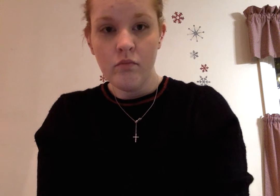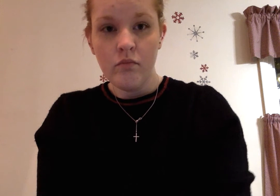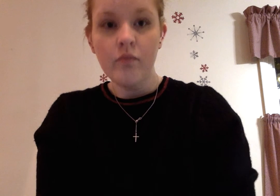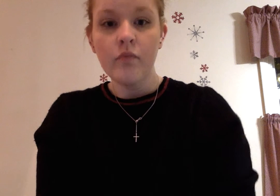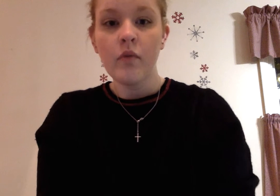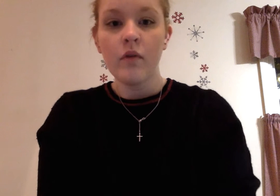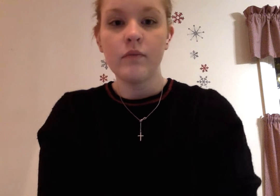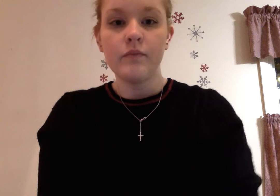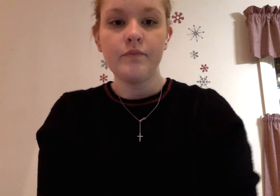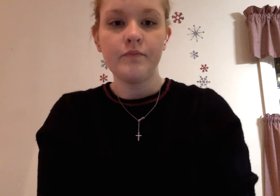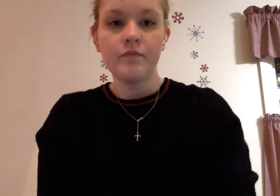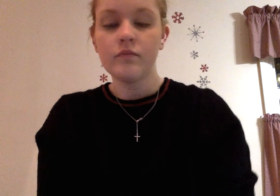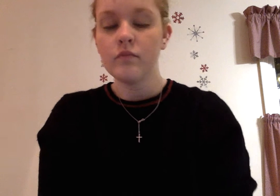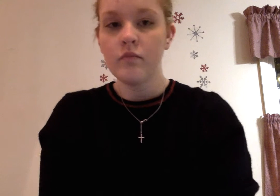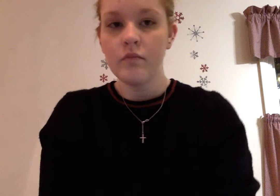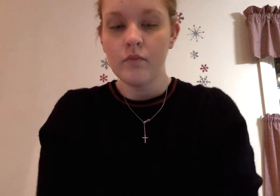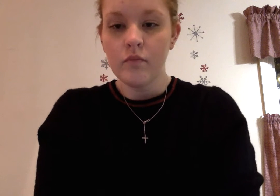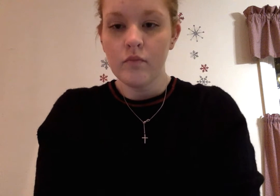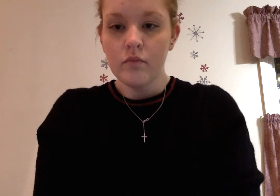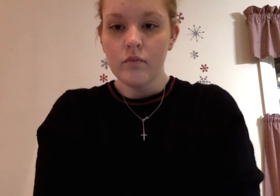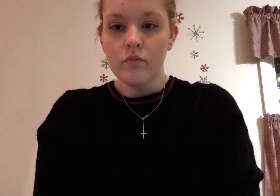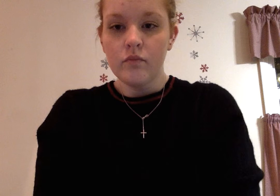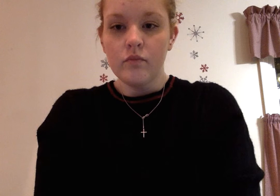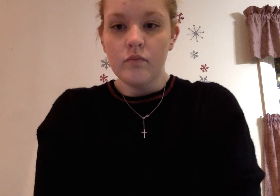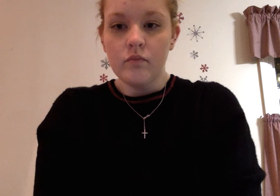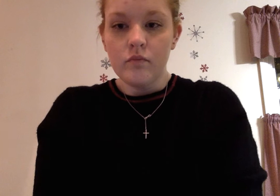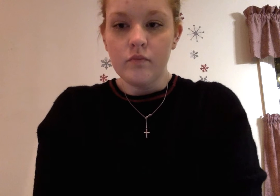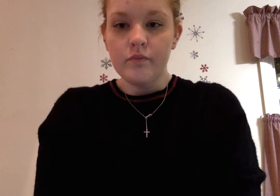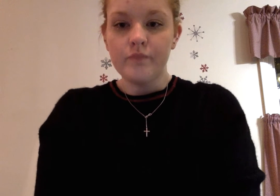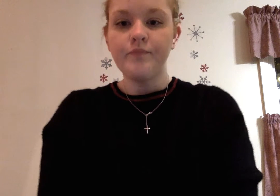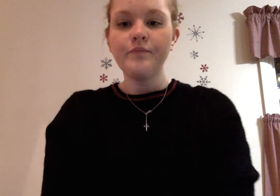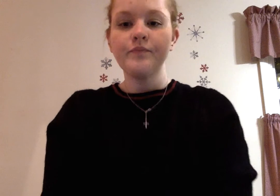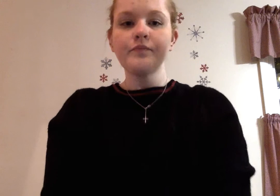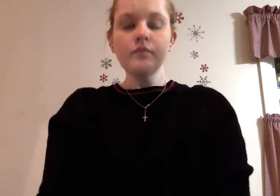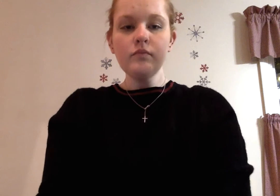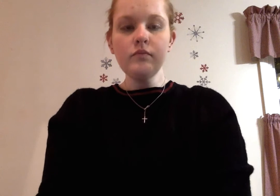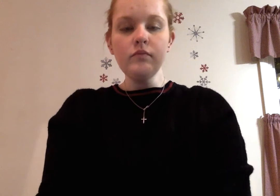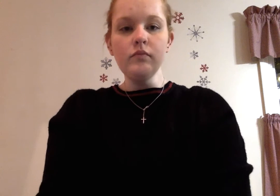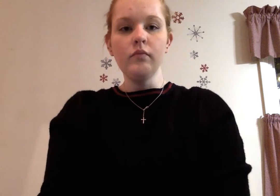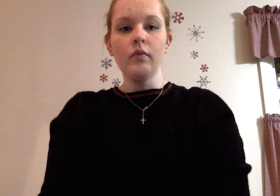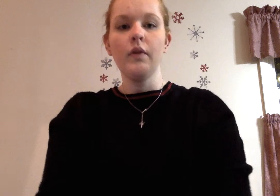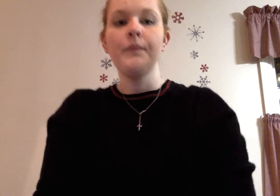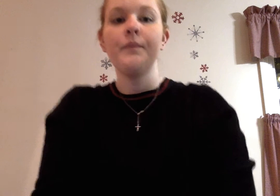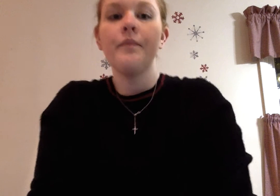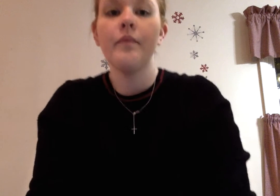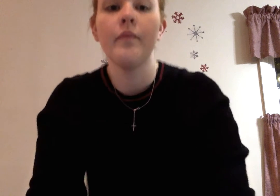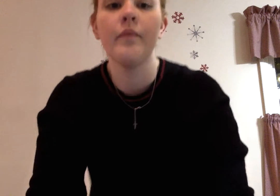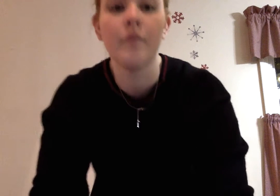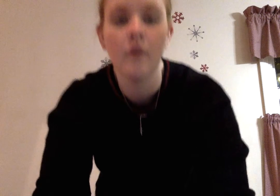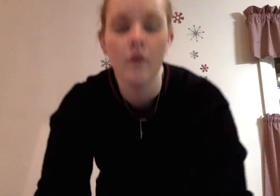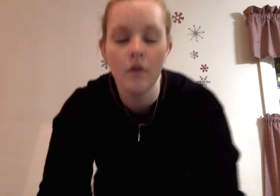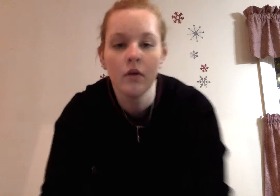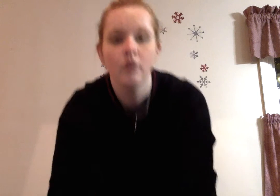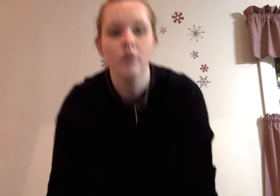The process of lecture comprehension. Okay, what I'm going to talk about is a very relevant